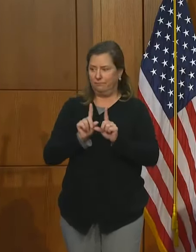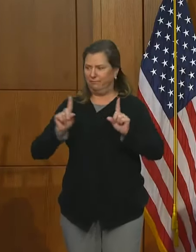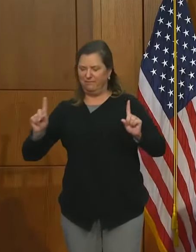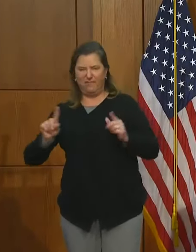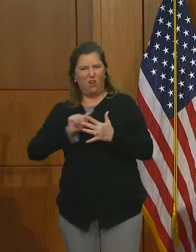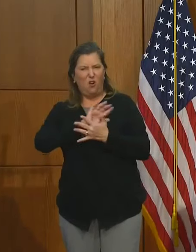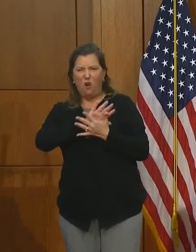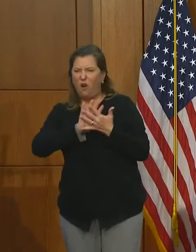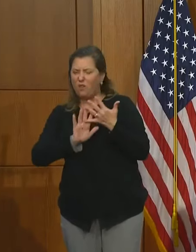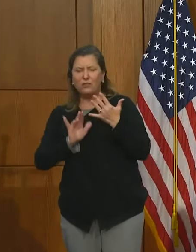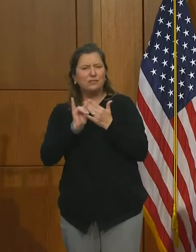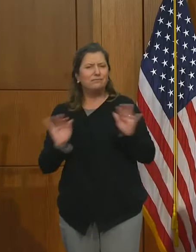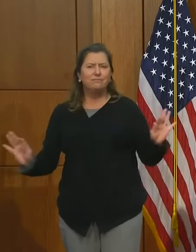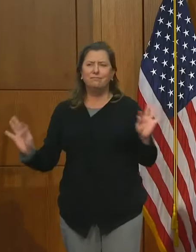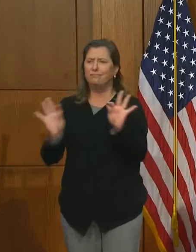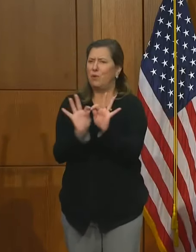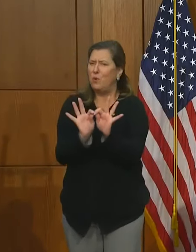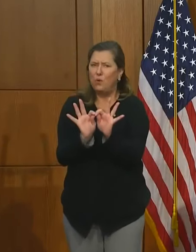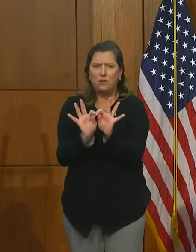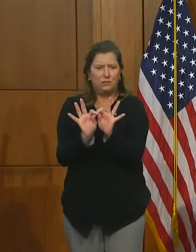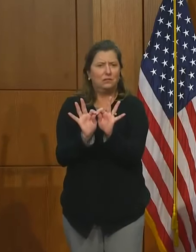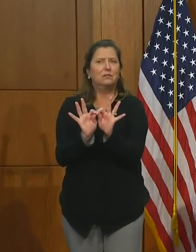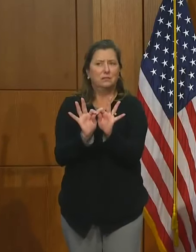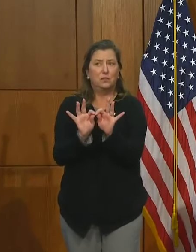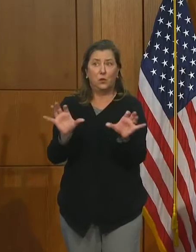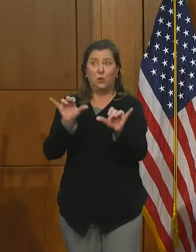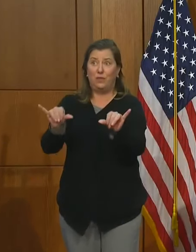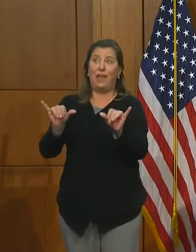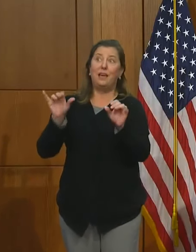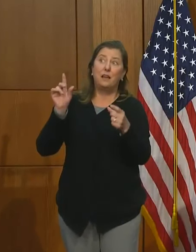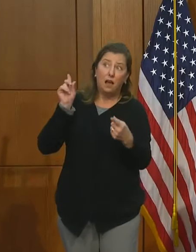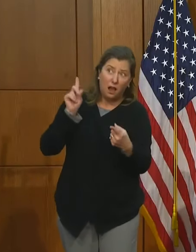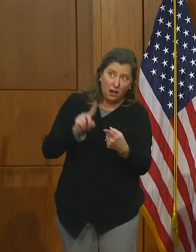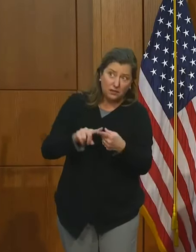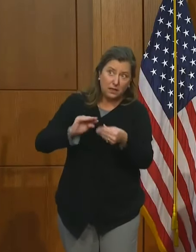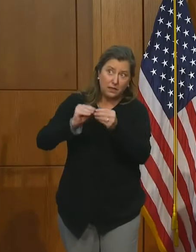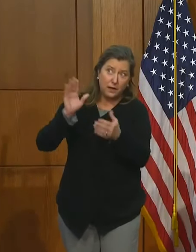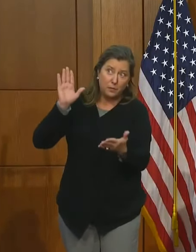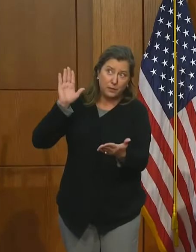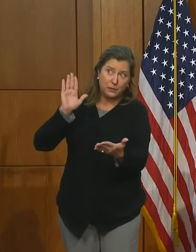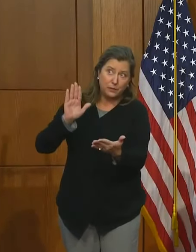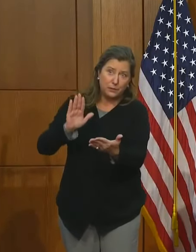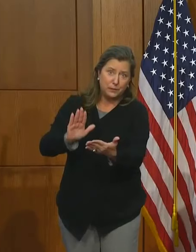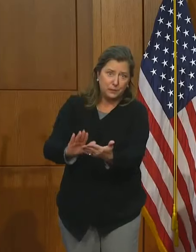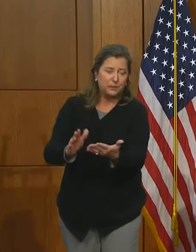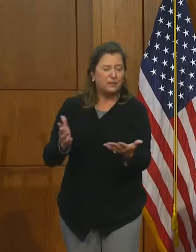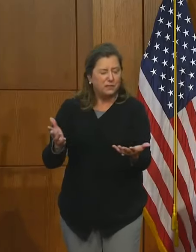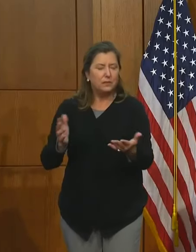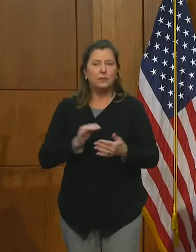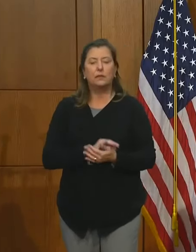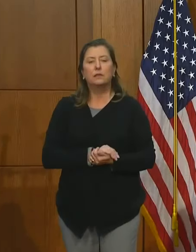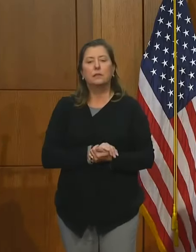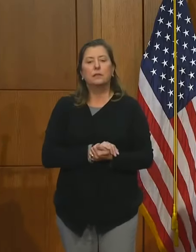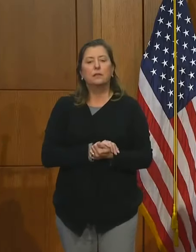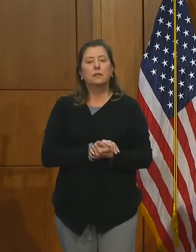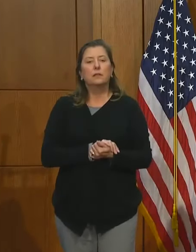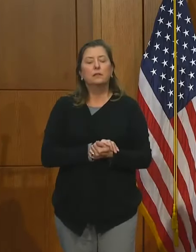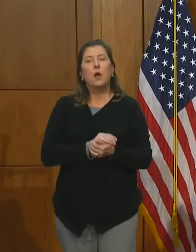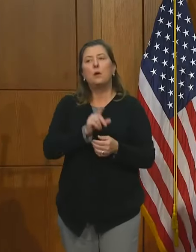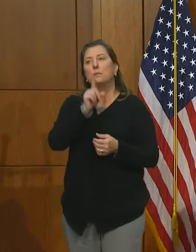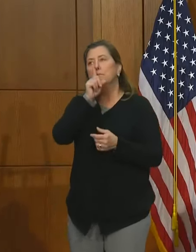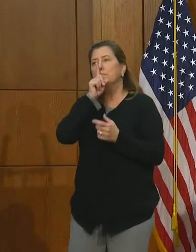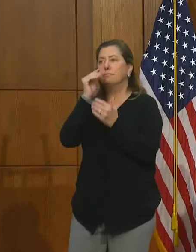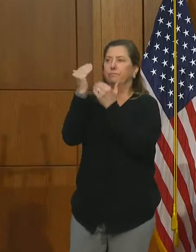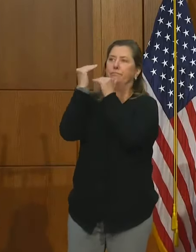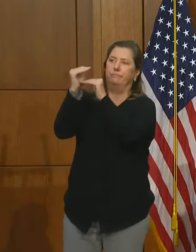and all of these things are so important until the numbers start to go down. So while we're not restricting